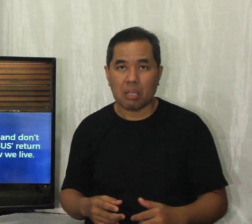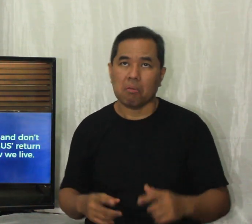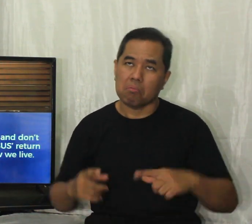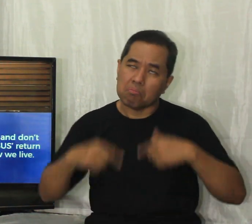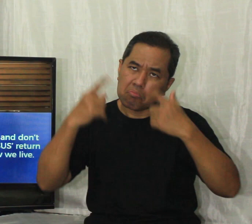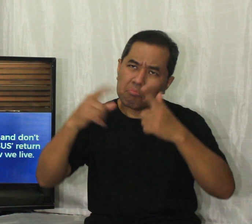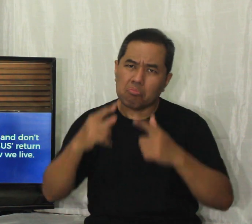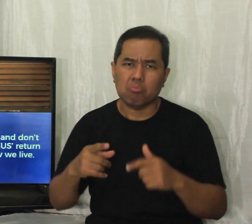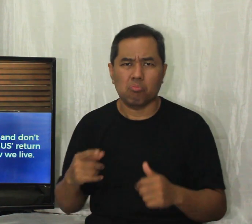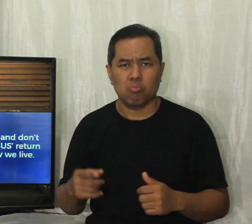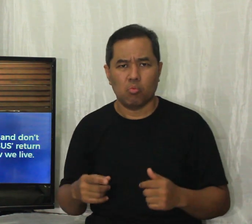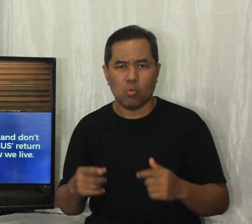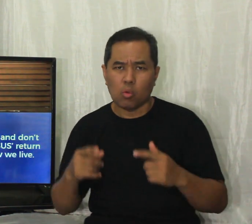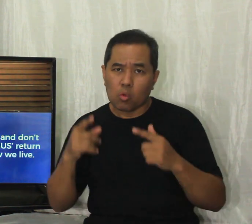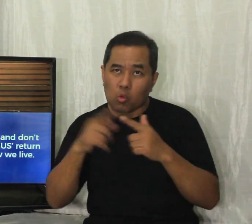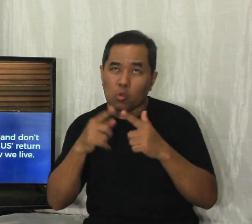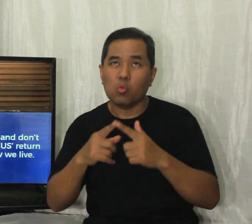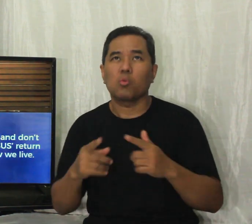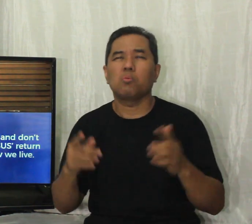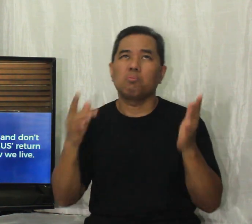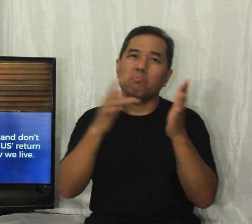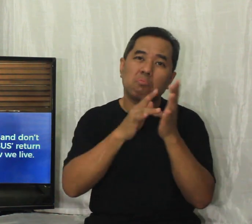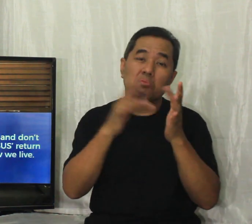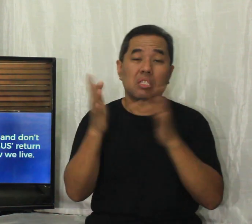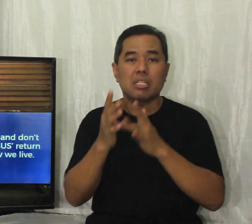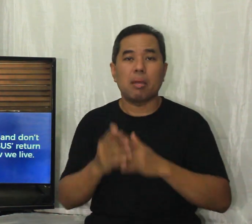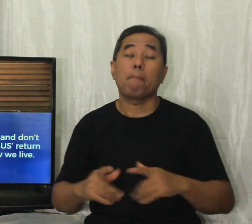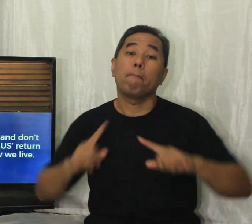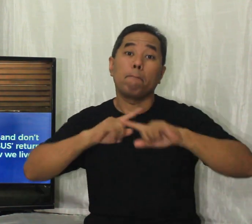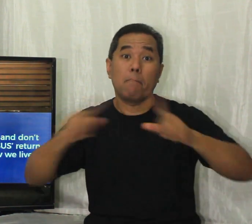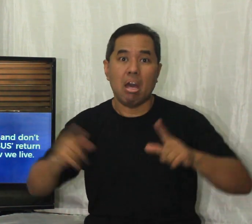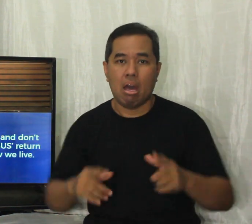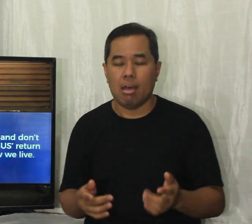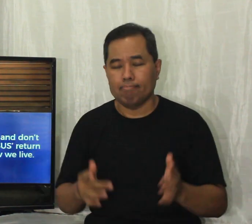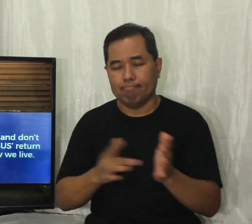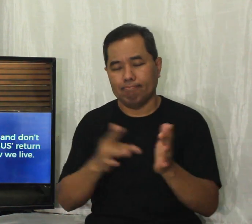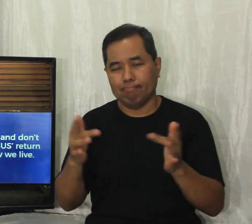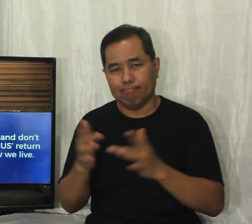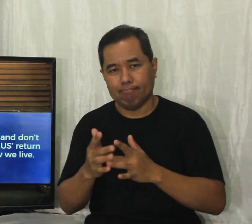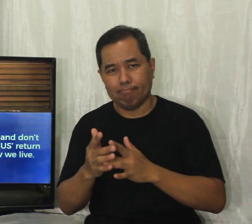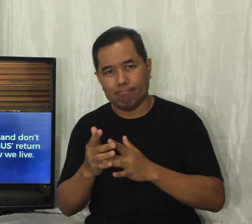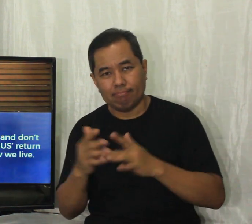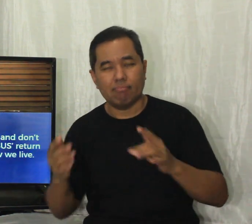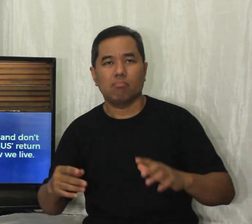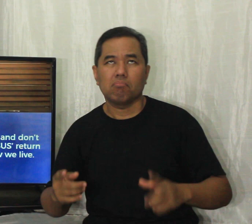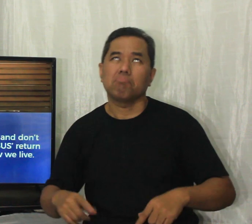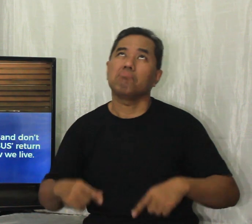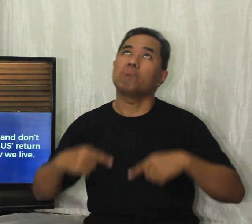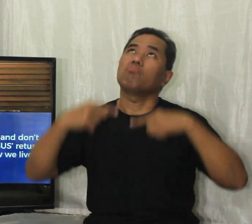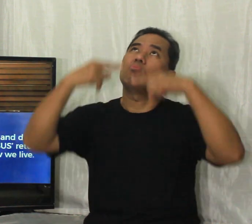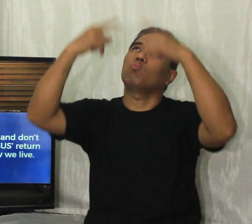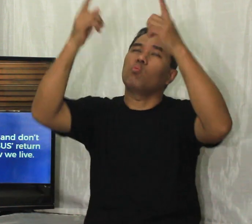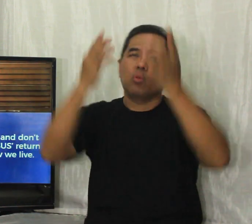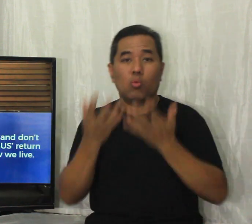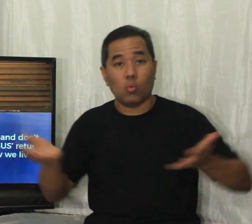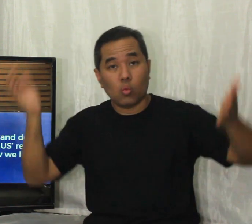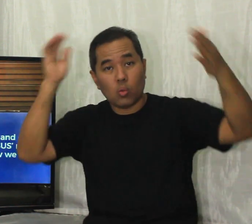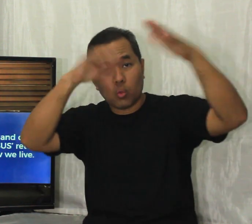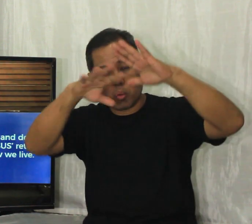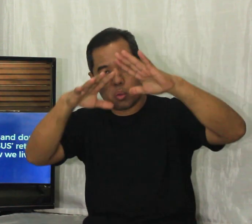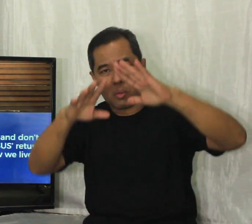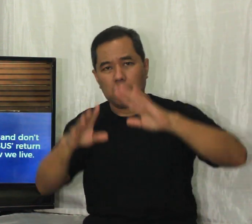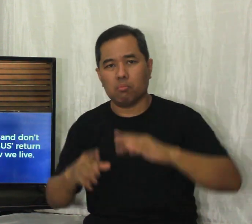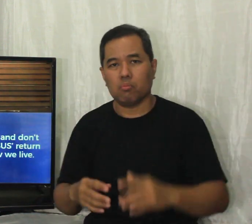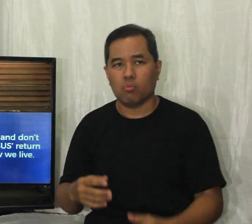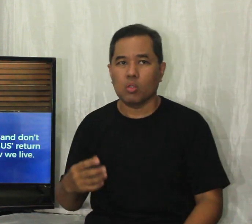a response in terms of an audible voice. So we're going to go to the secondhand source. The